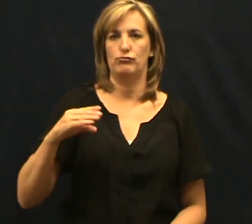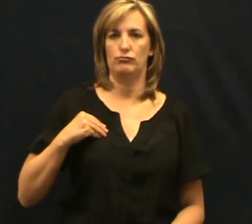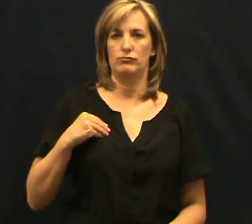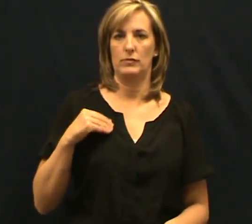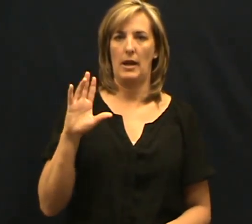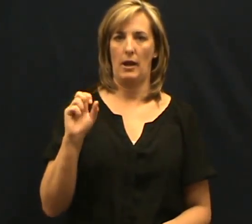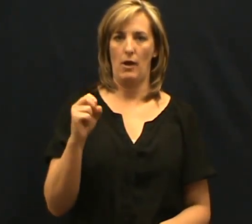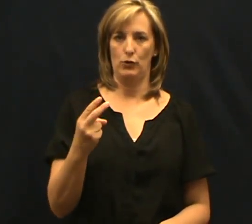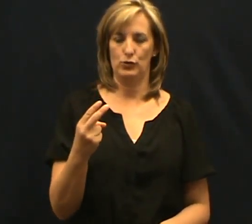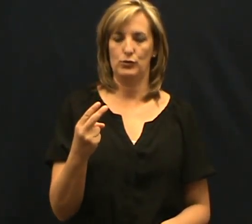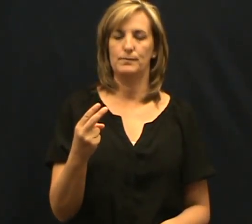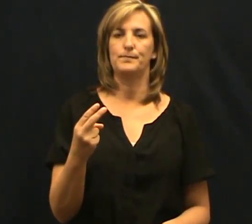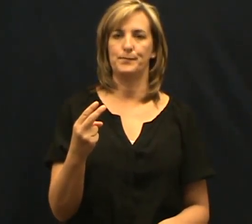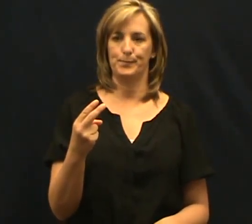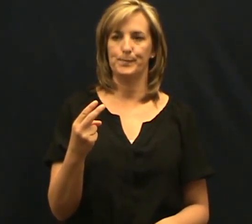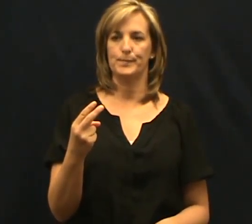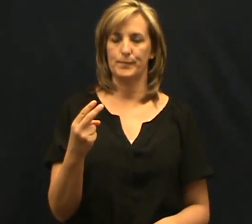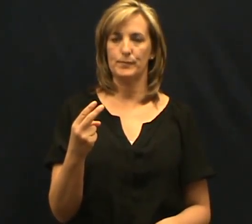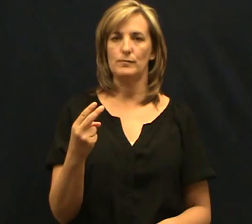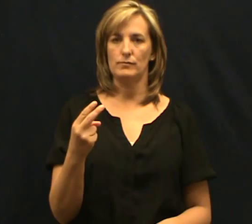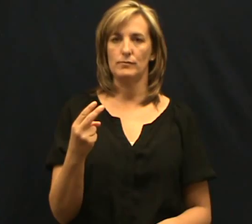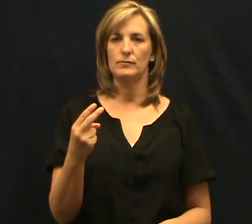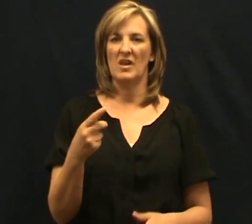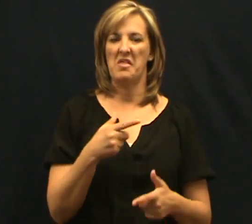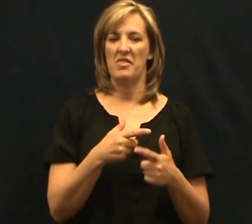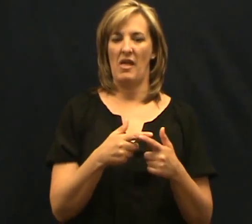would relieve the receivable at that point.